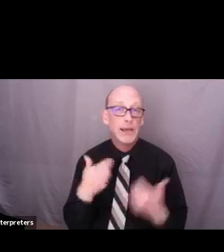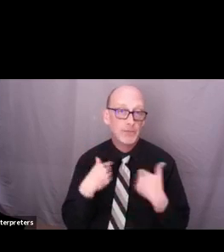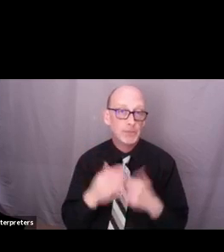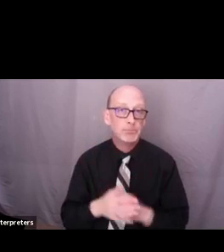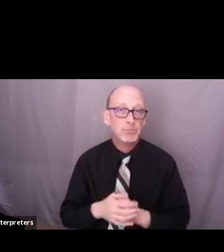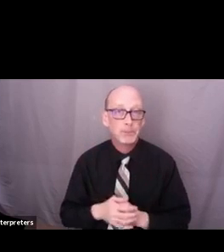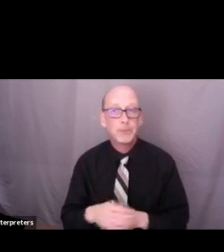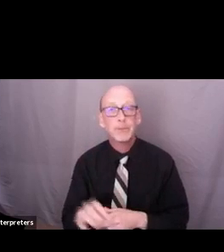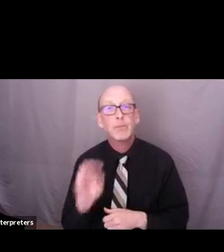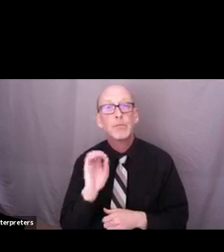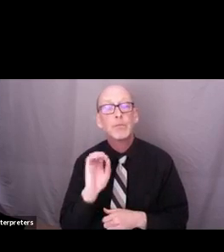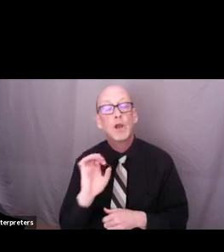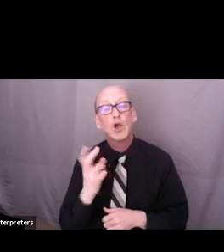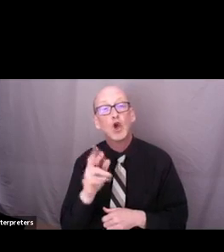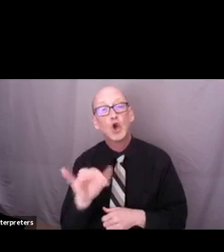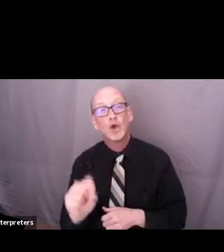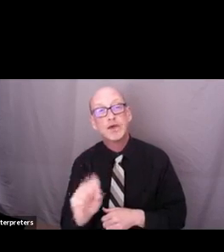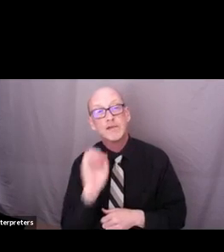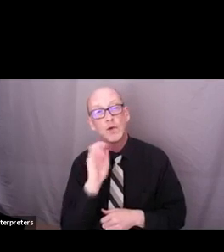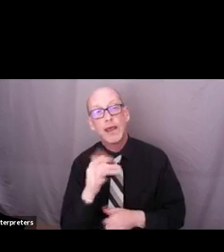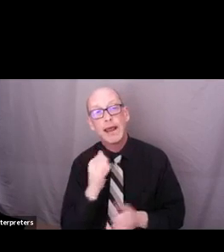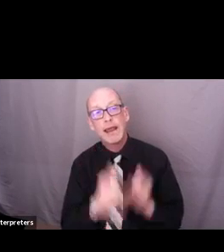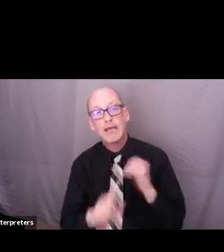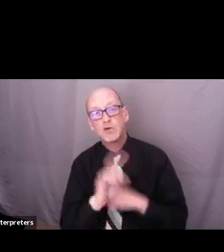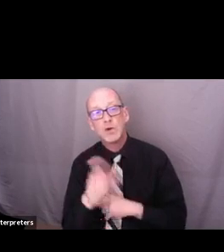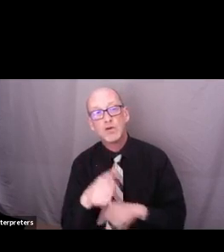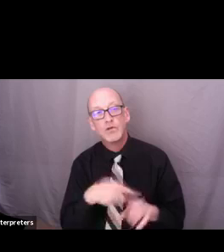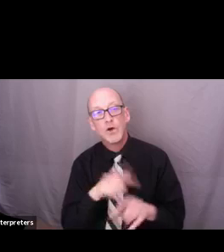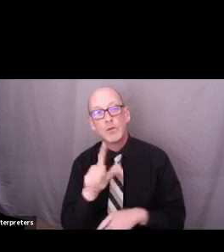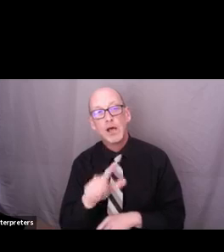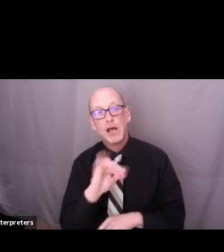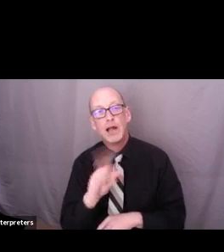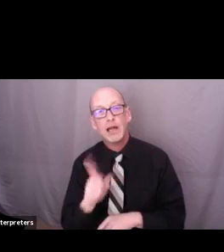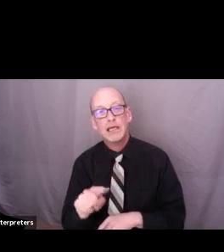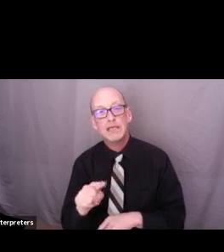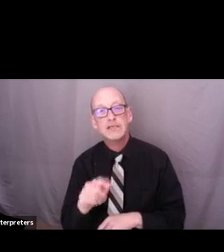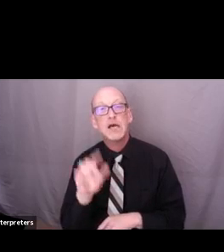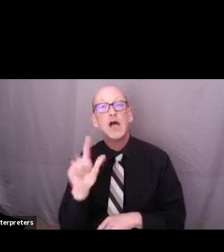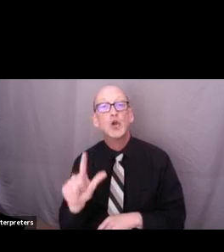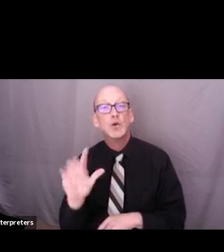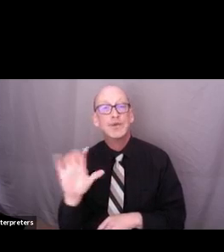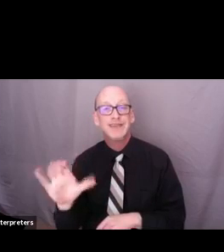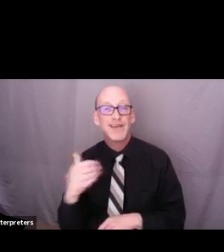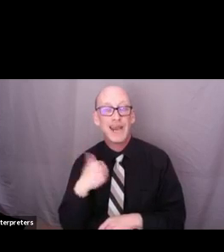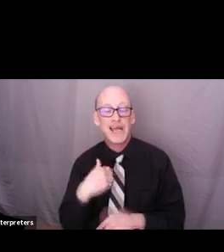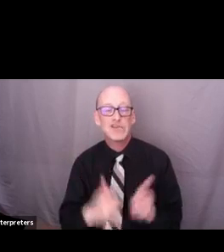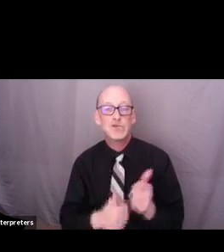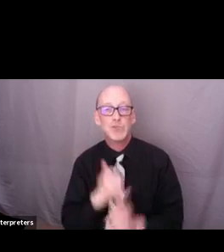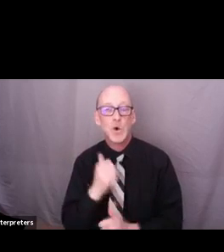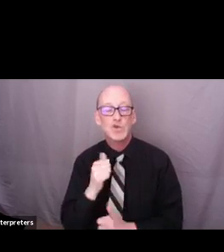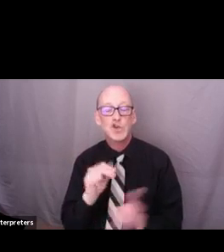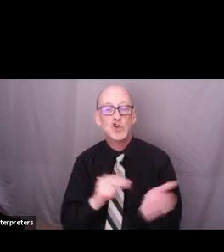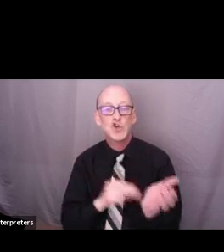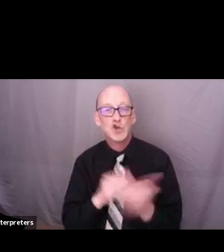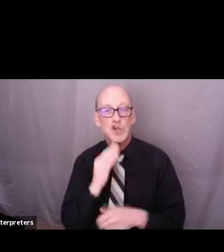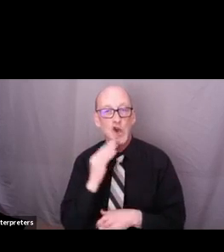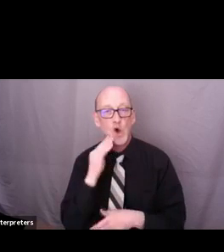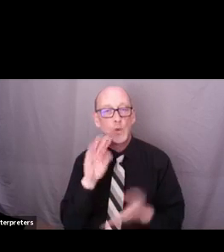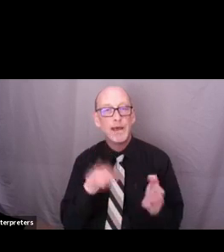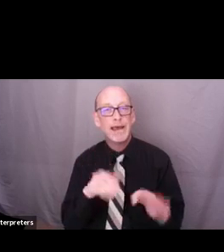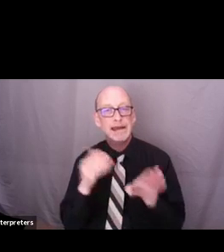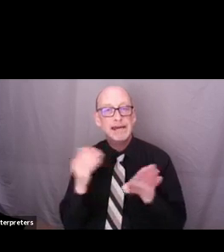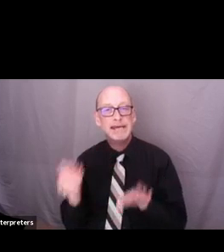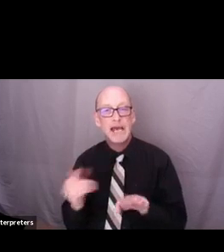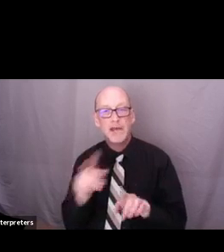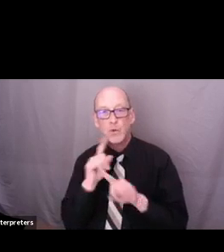with. Okay, and last question from Liz. Lucas County has the most nursing home deaths being reported in the state. Yeah. Do you believe the